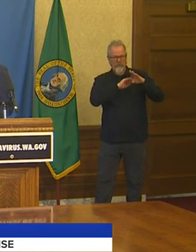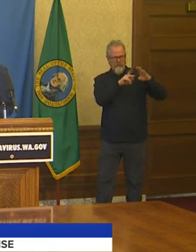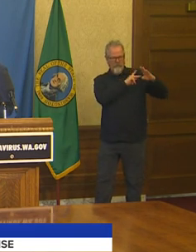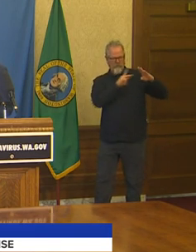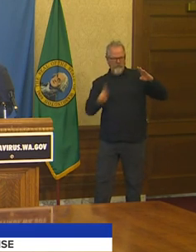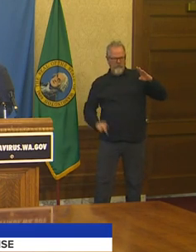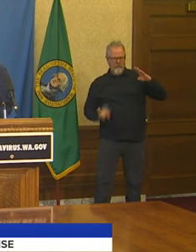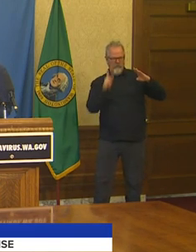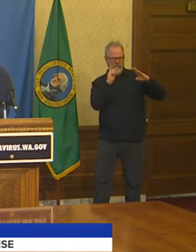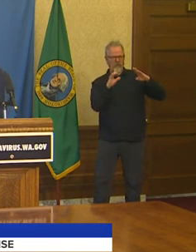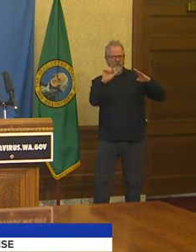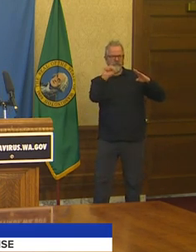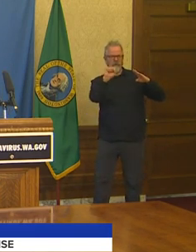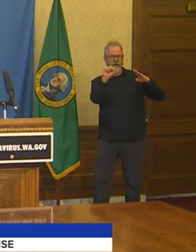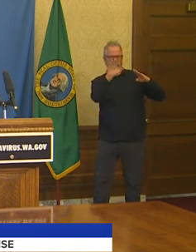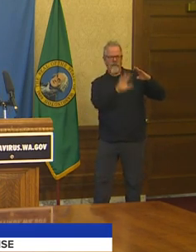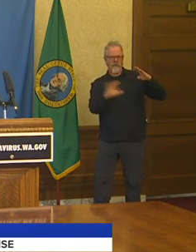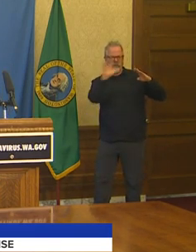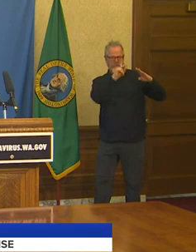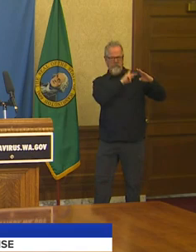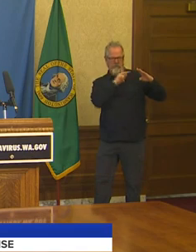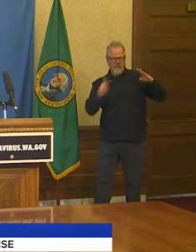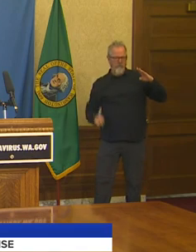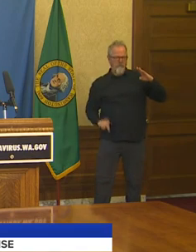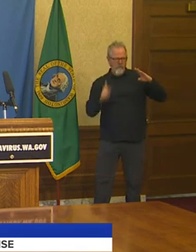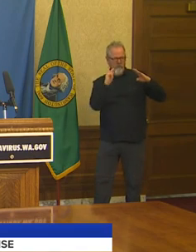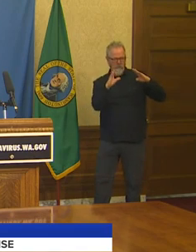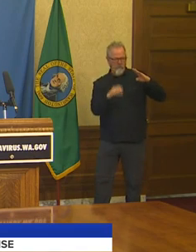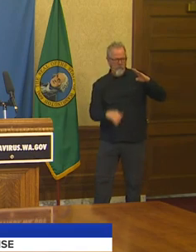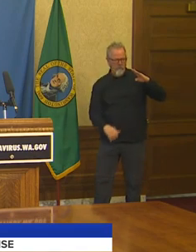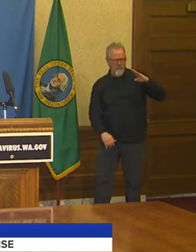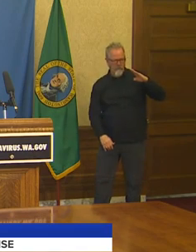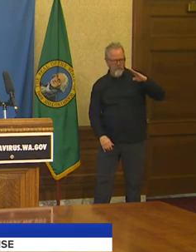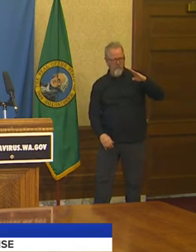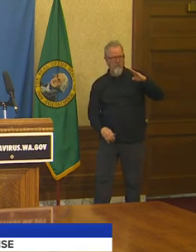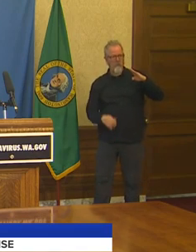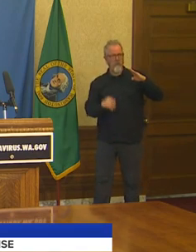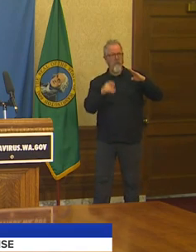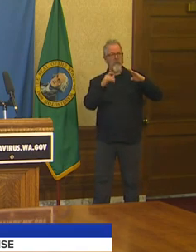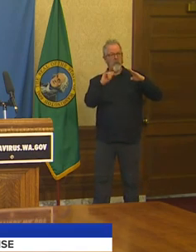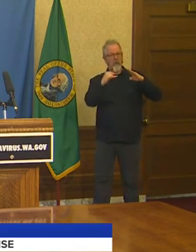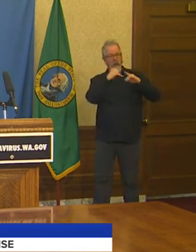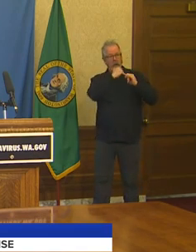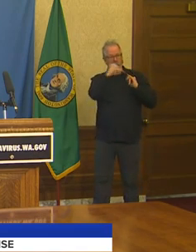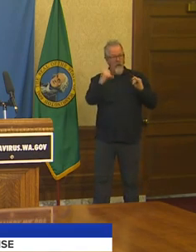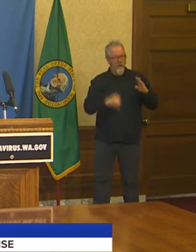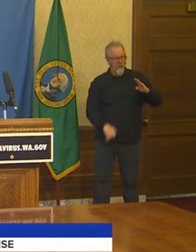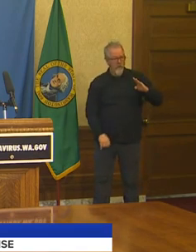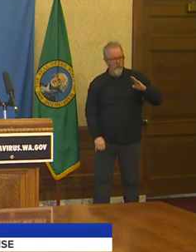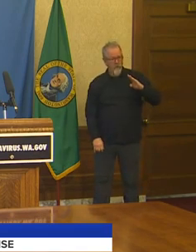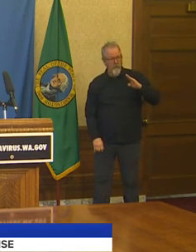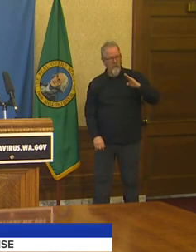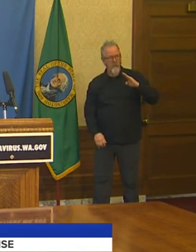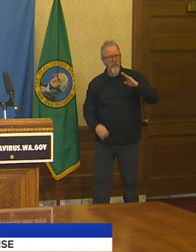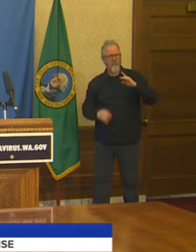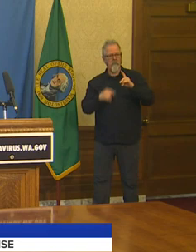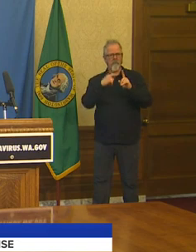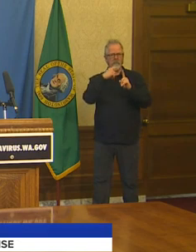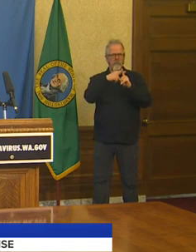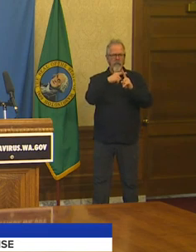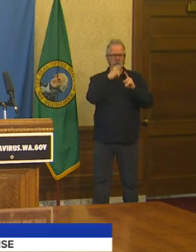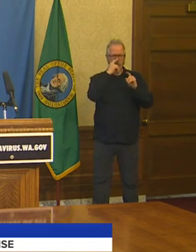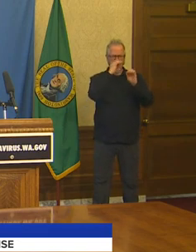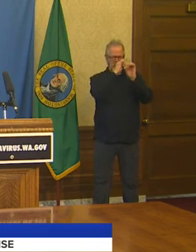King County. And you'll see the data points, and this line you'll see has gone up, and to some degree has